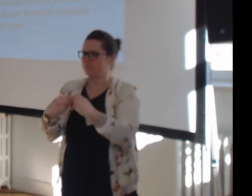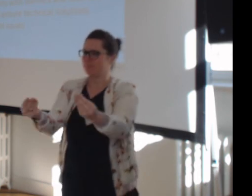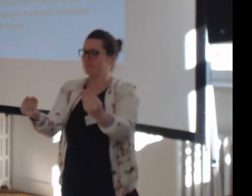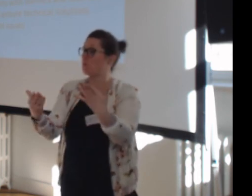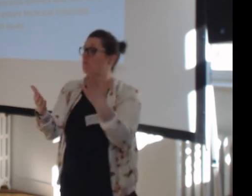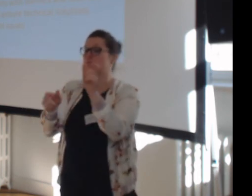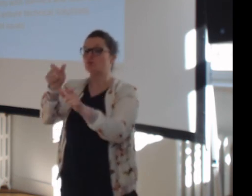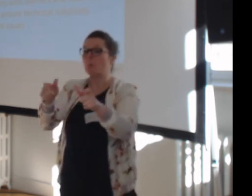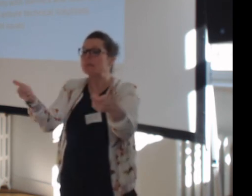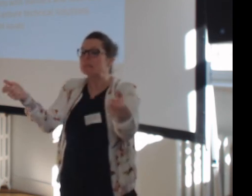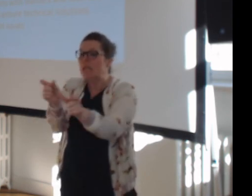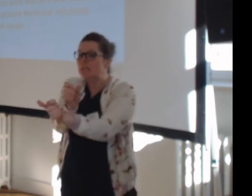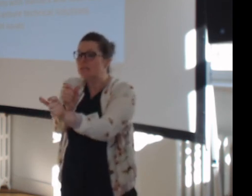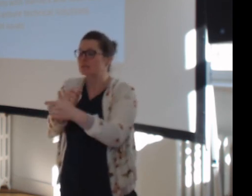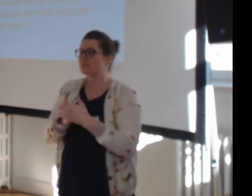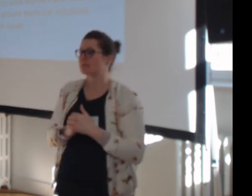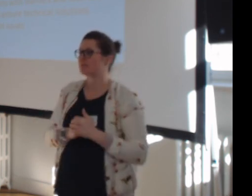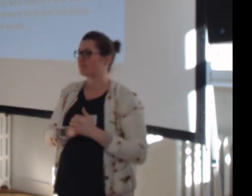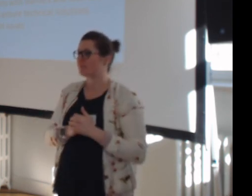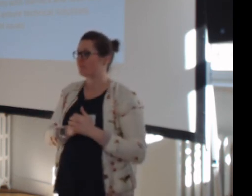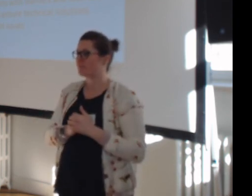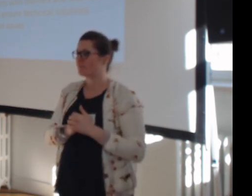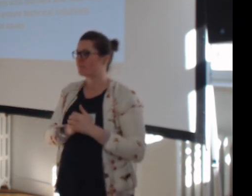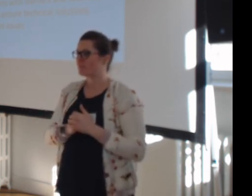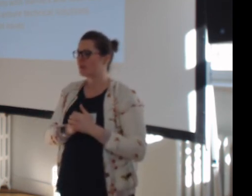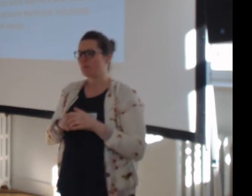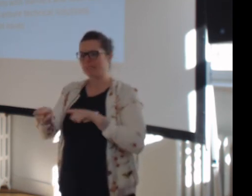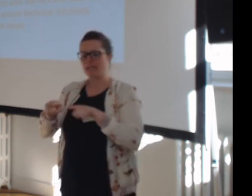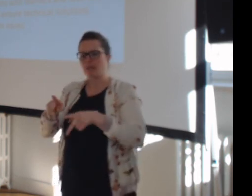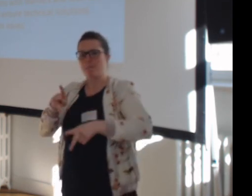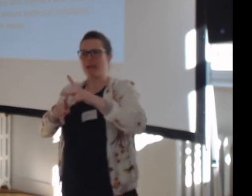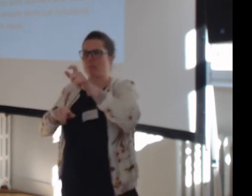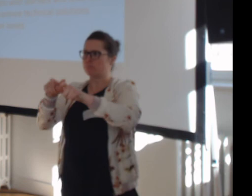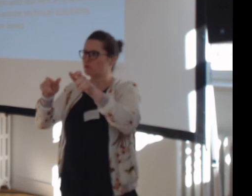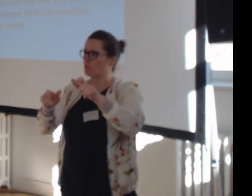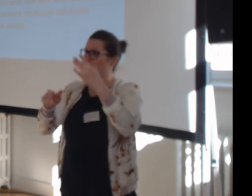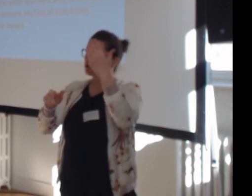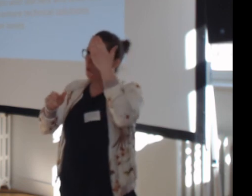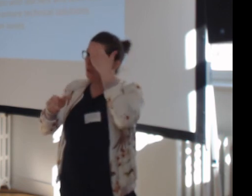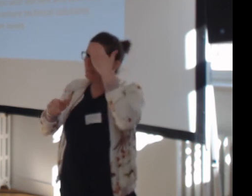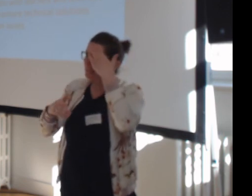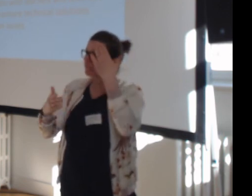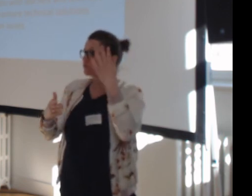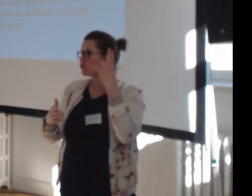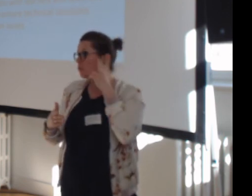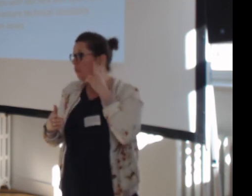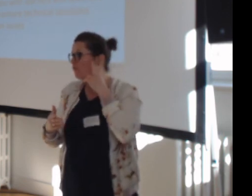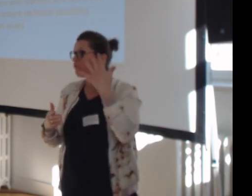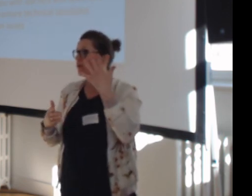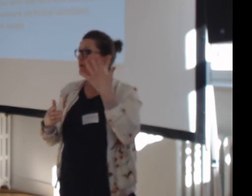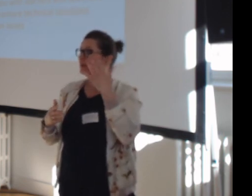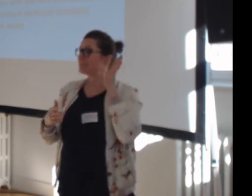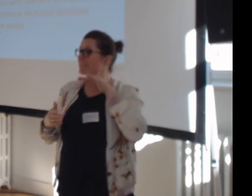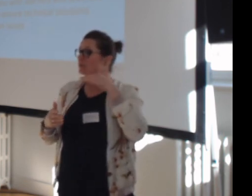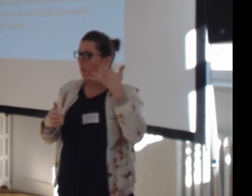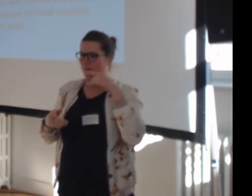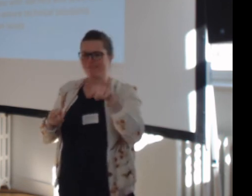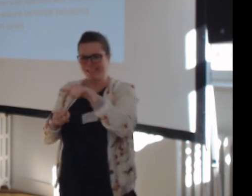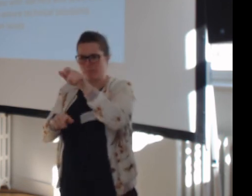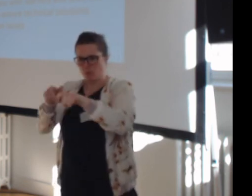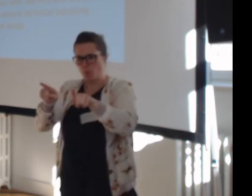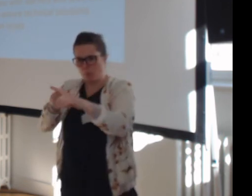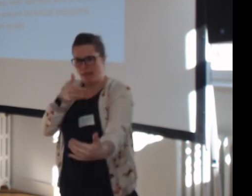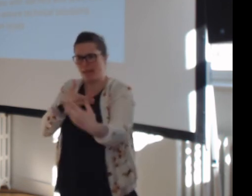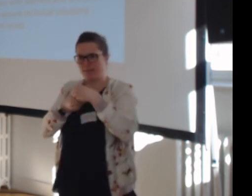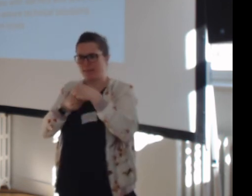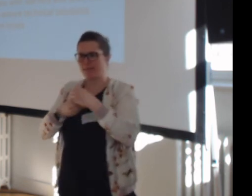dyslexia or so on, but also to include more people who have cognitive, who are deaf or hard of hearing.